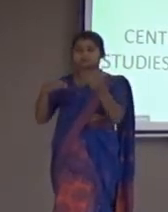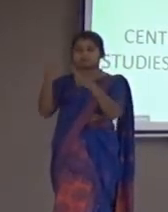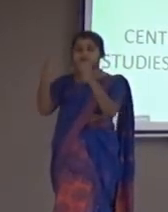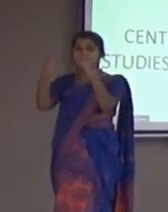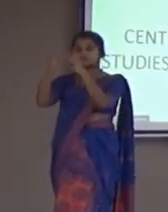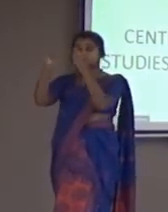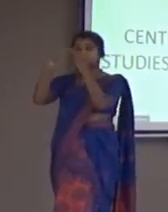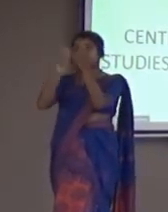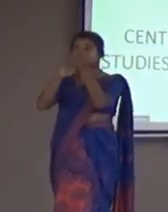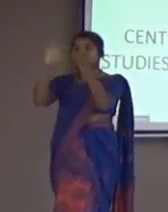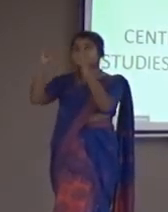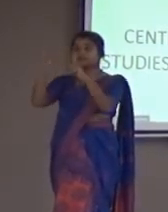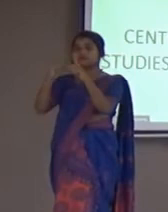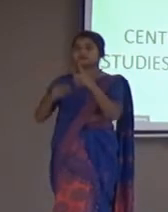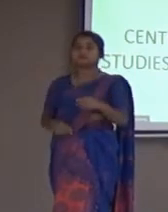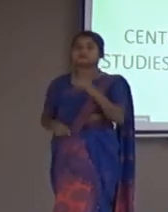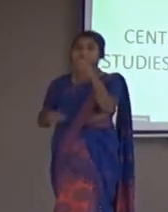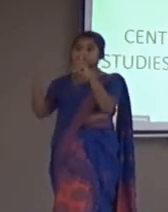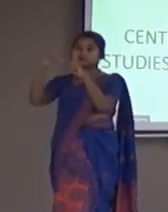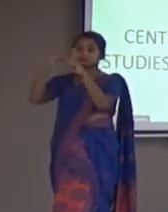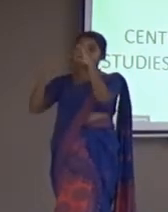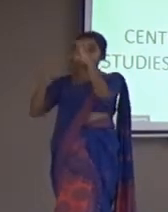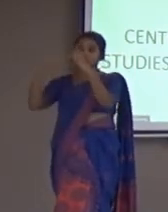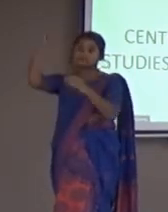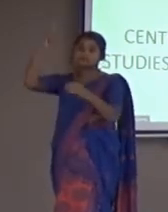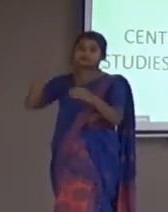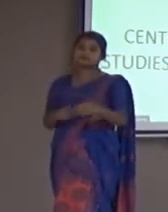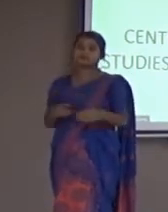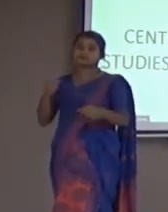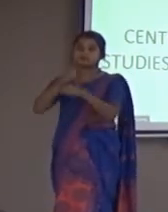Seshan, Deputy Commissioner, Kamrup.